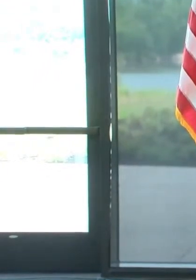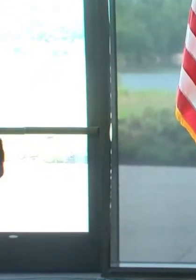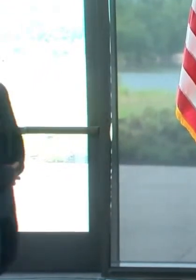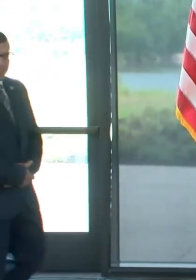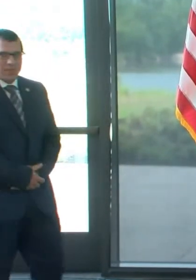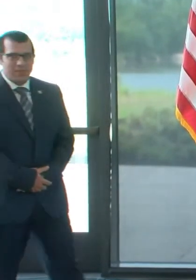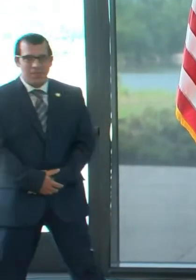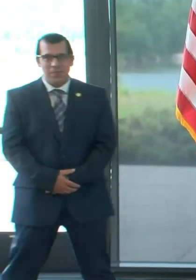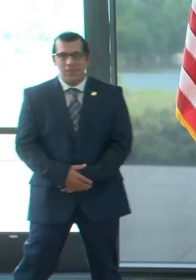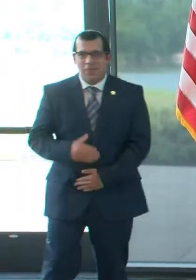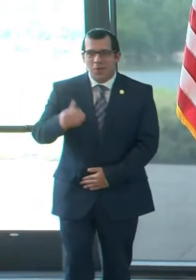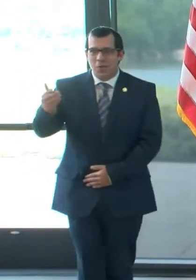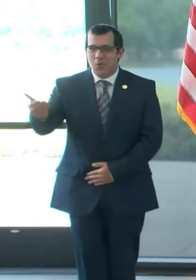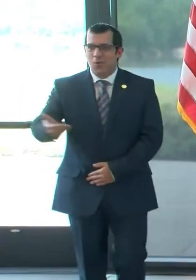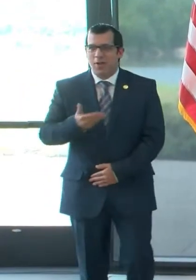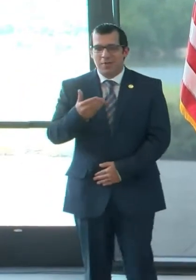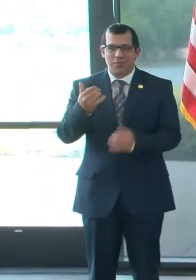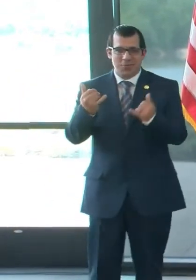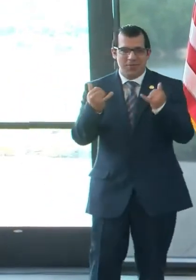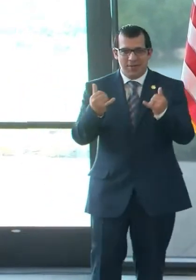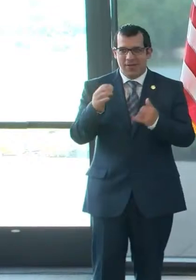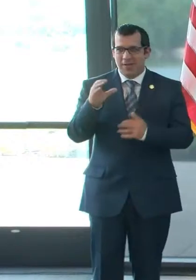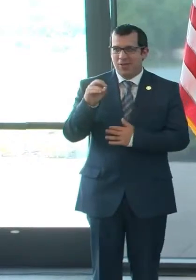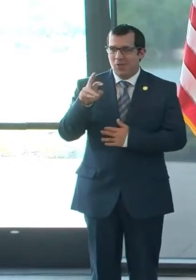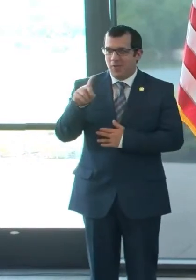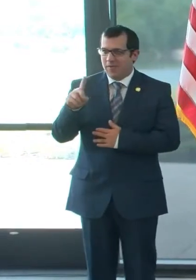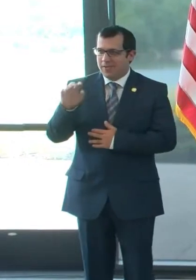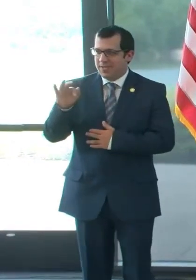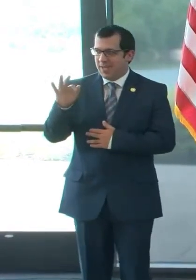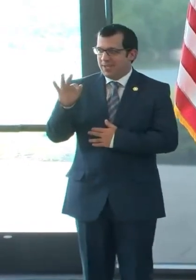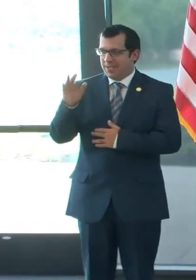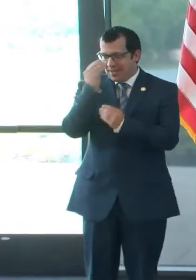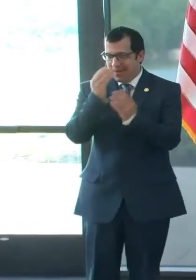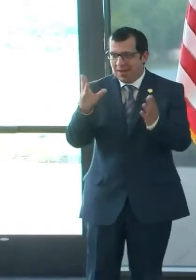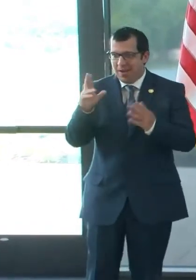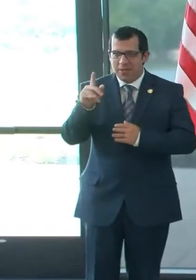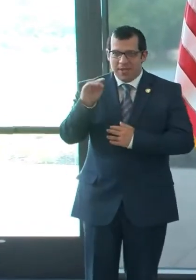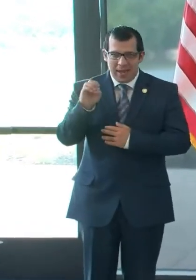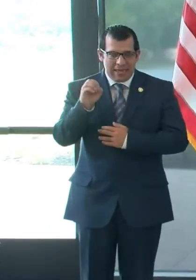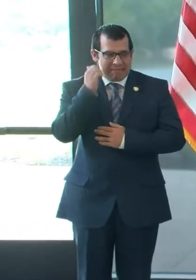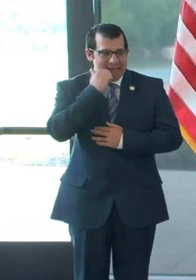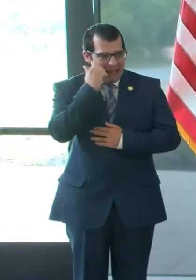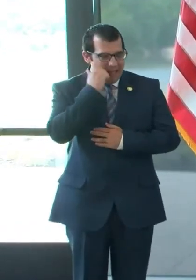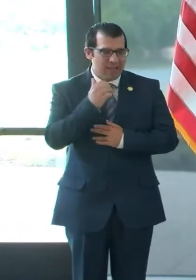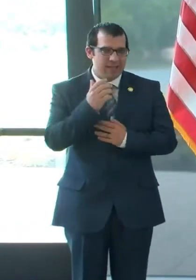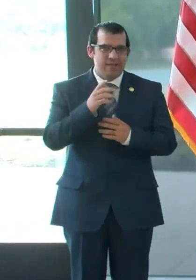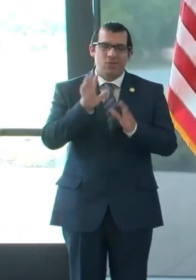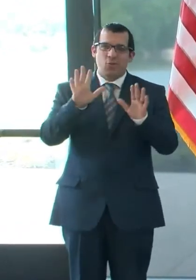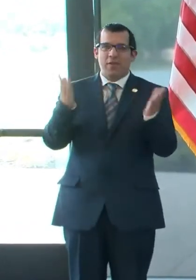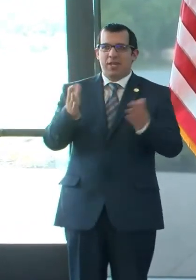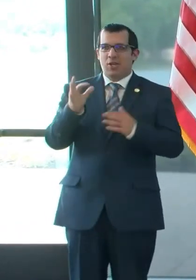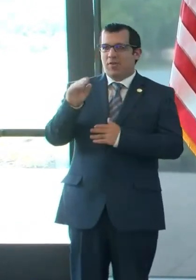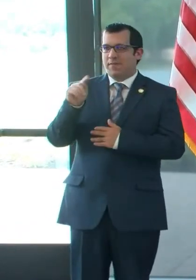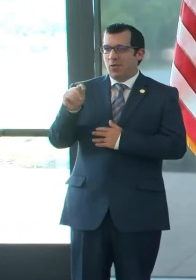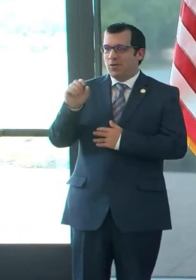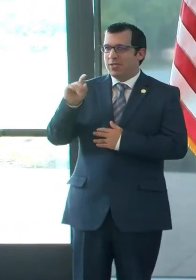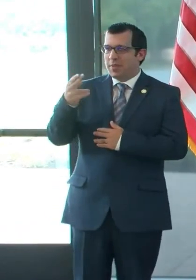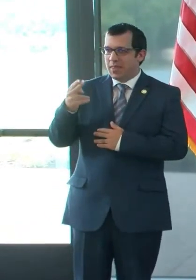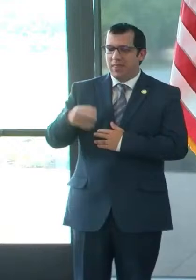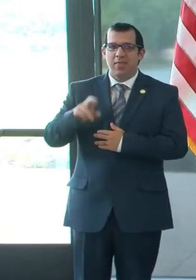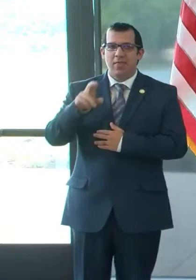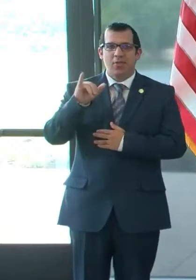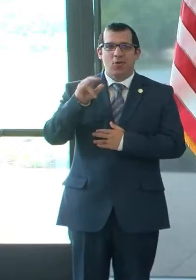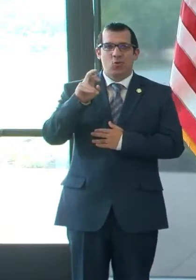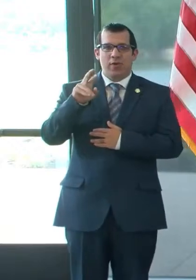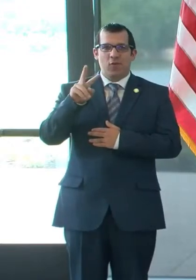Welcome to today's COVID-19 daily update. It is great to be in Fort Smith in the River Valley.